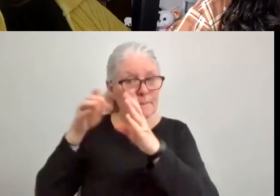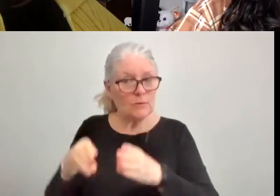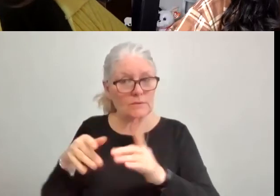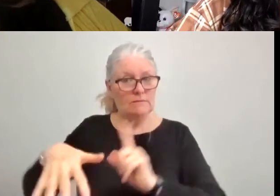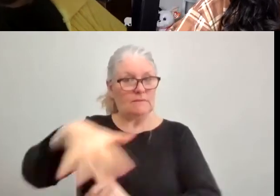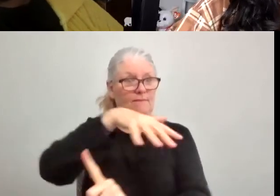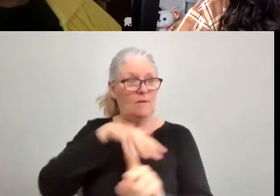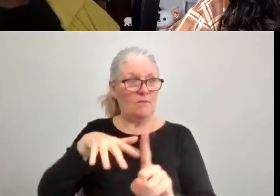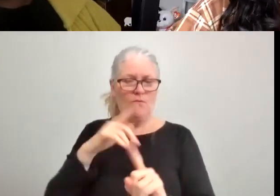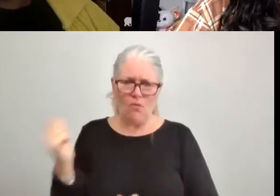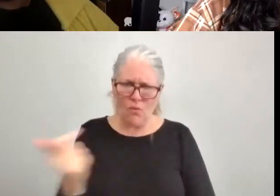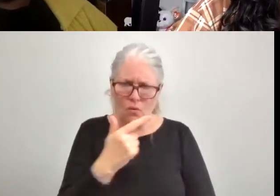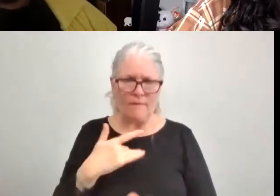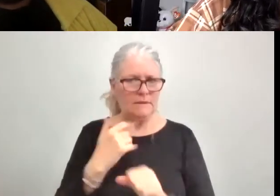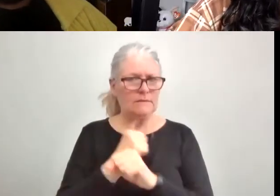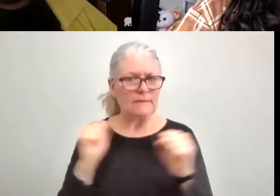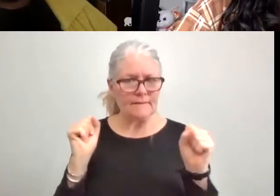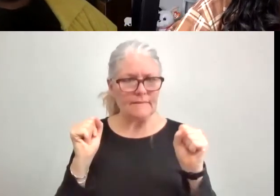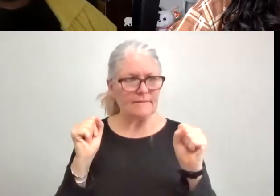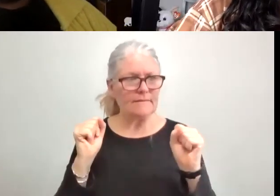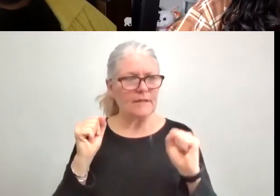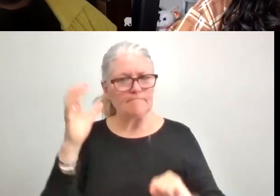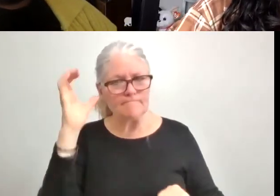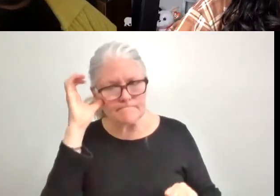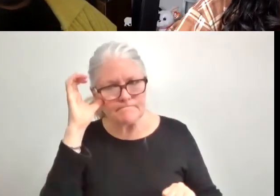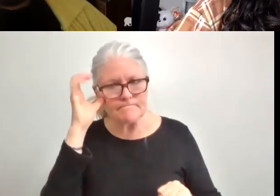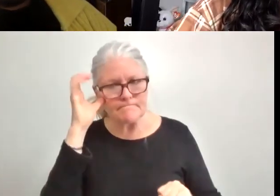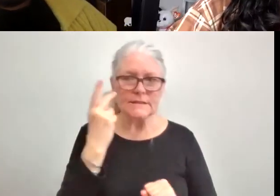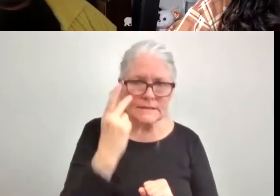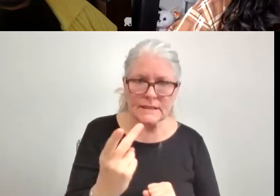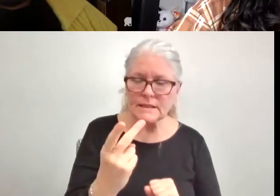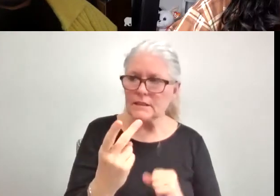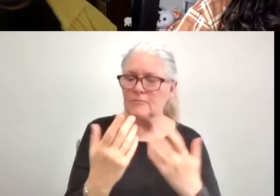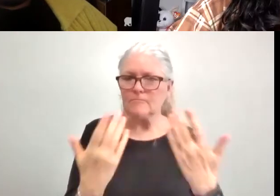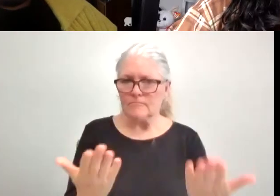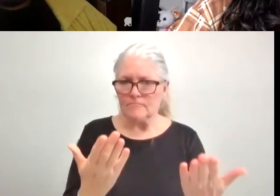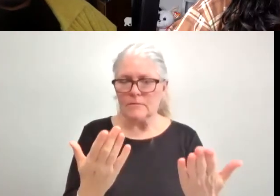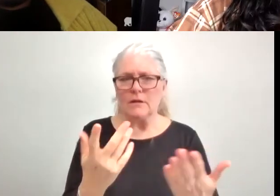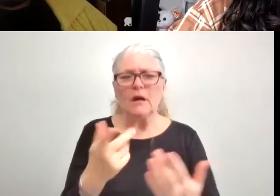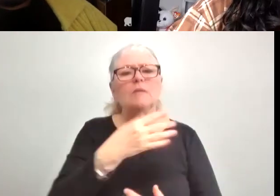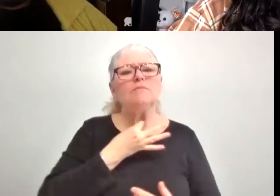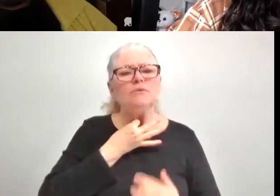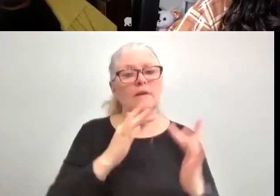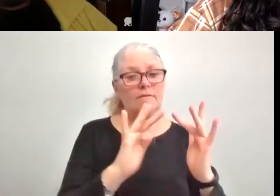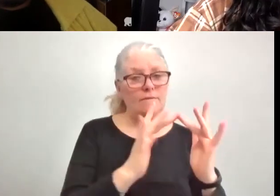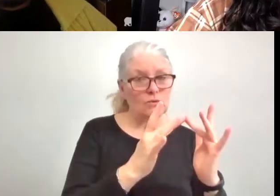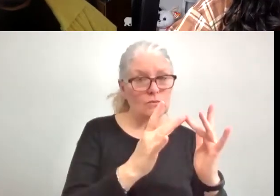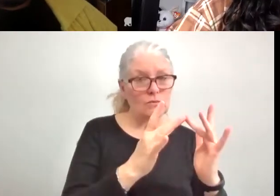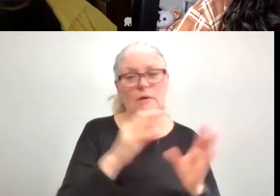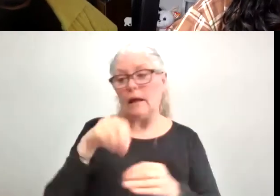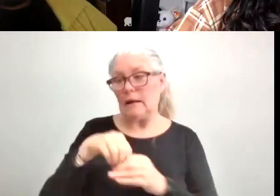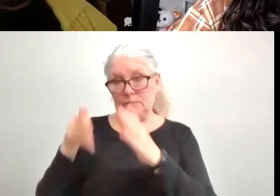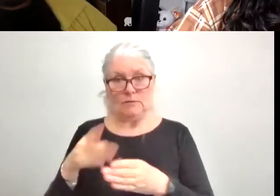in that space feels safe, seen, and heard. I'm curious to know how, in both virtual space and in-person